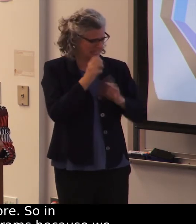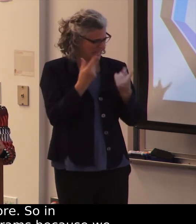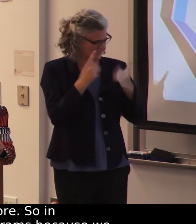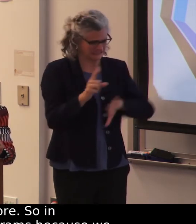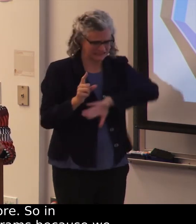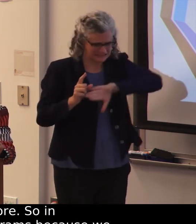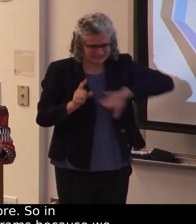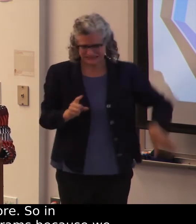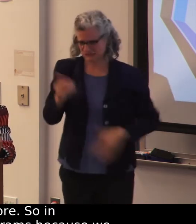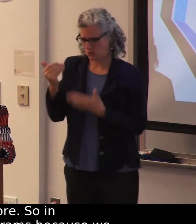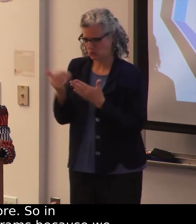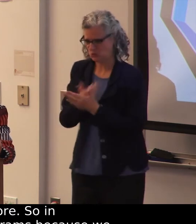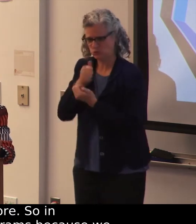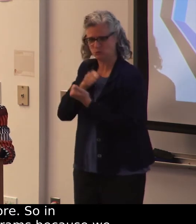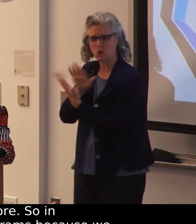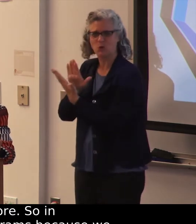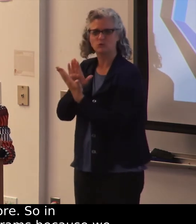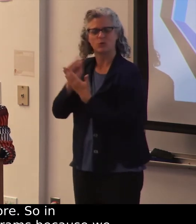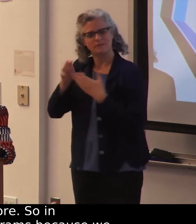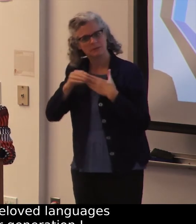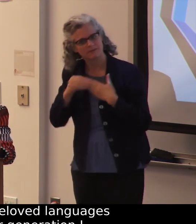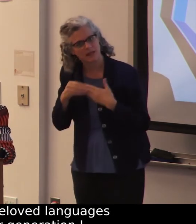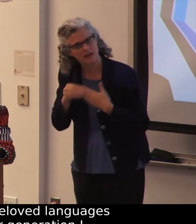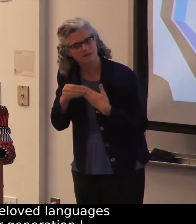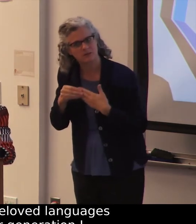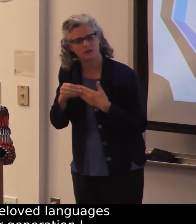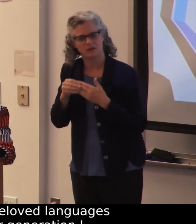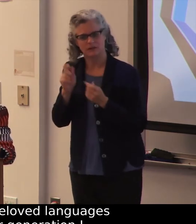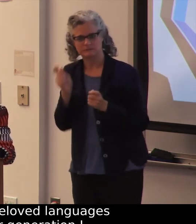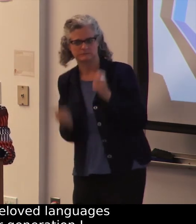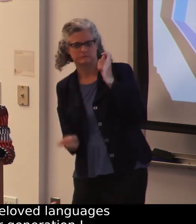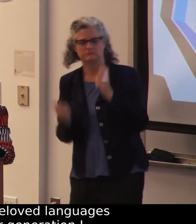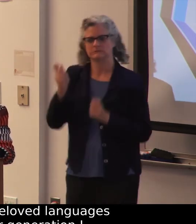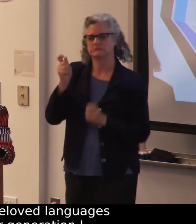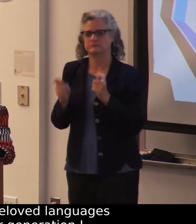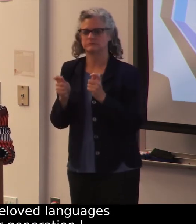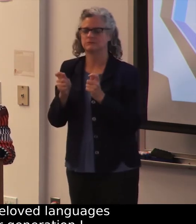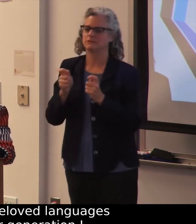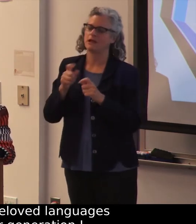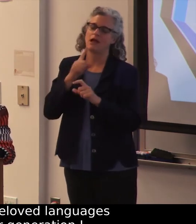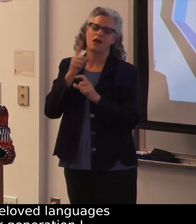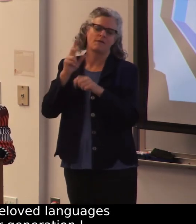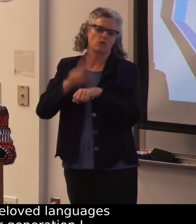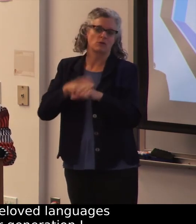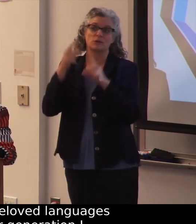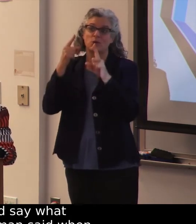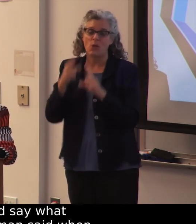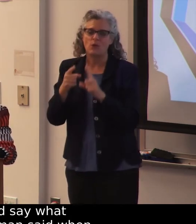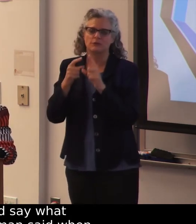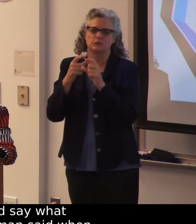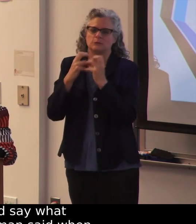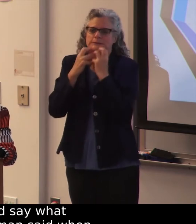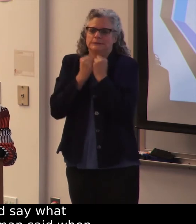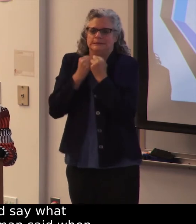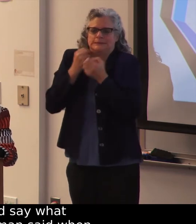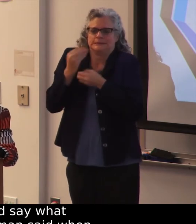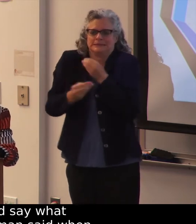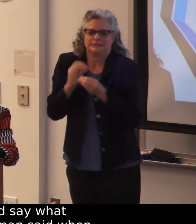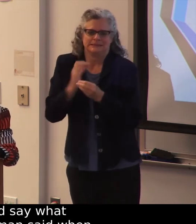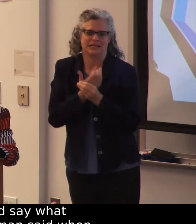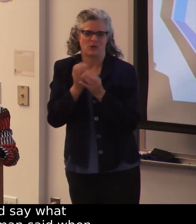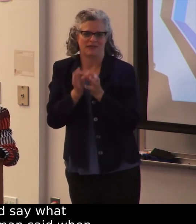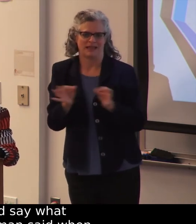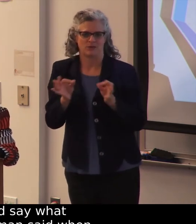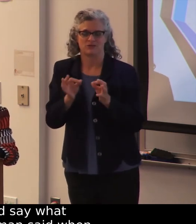in designing programs, because we are really wanting to maintain our beloved languages for another generation, I think most of us would say, what